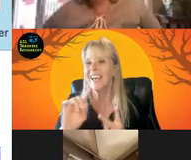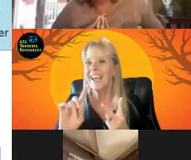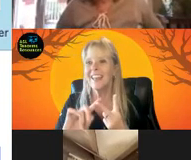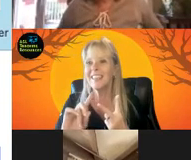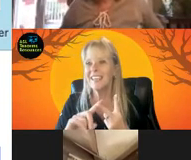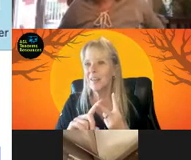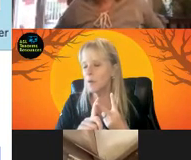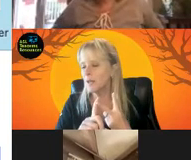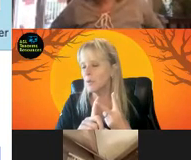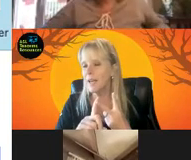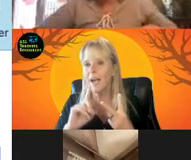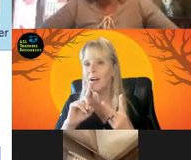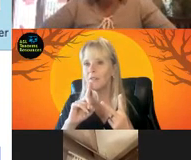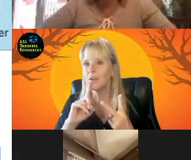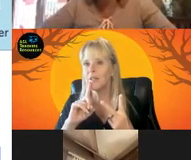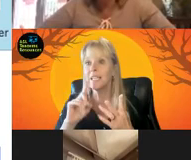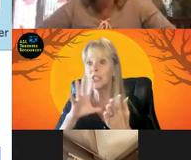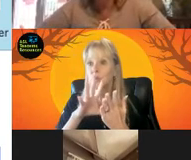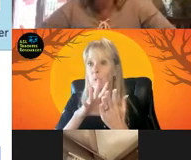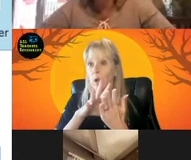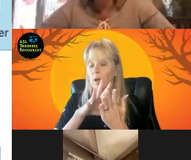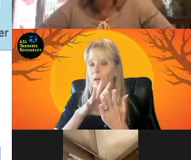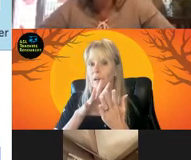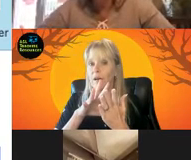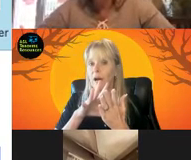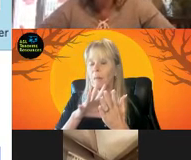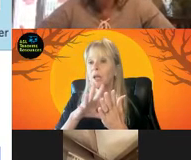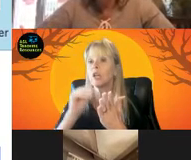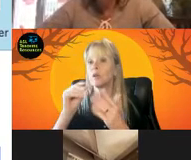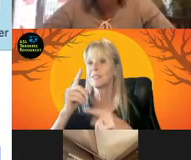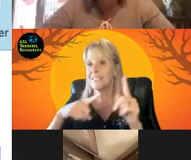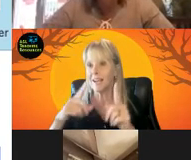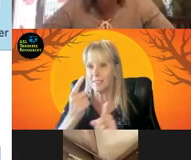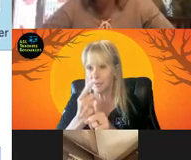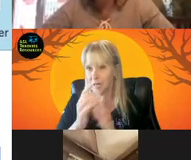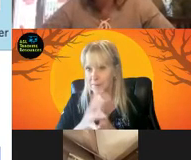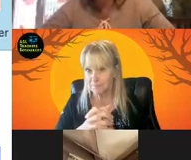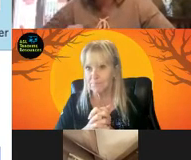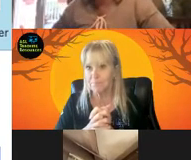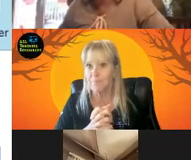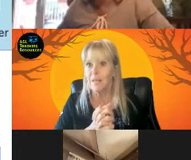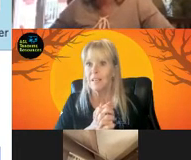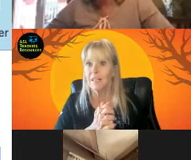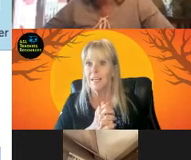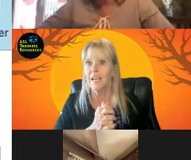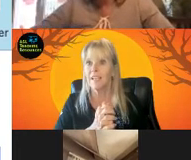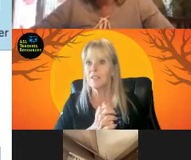The other one we have, you're needing to learn